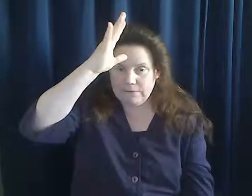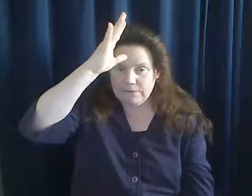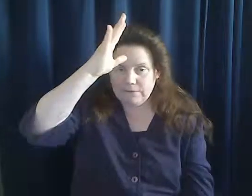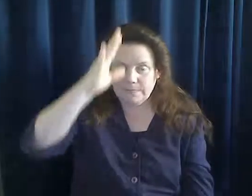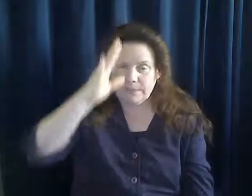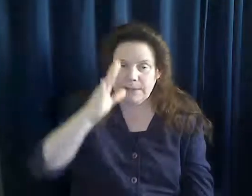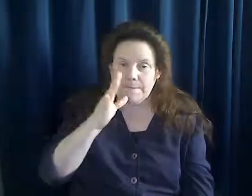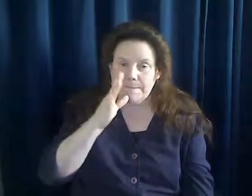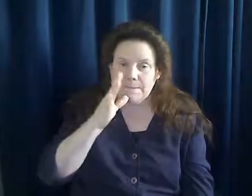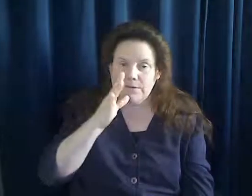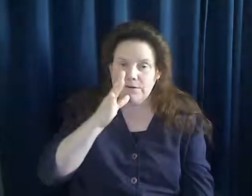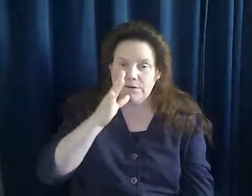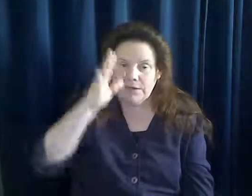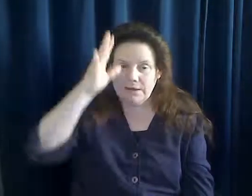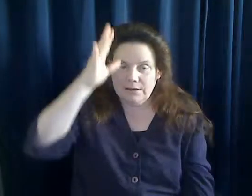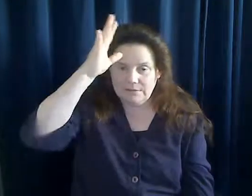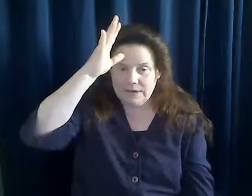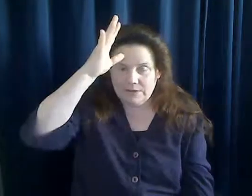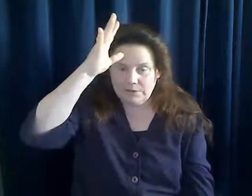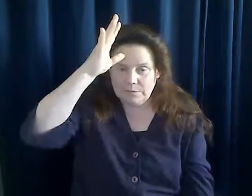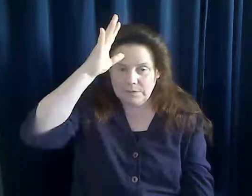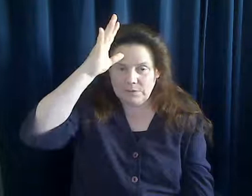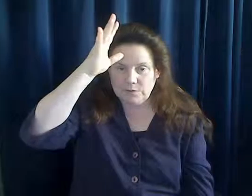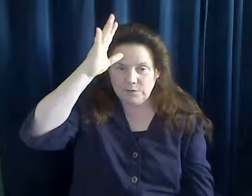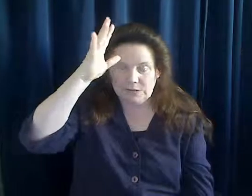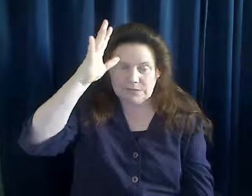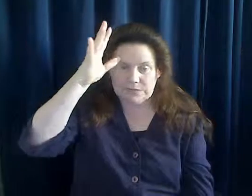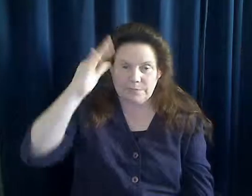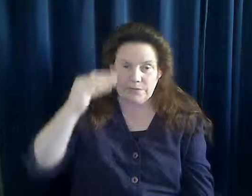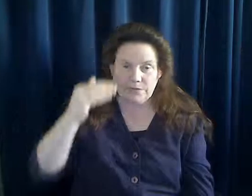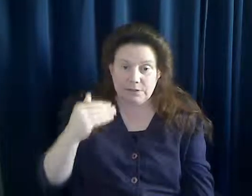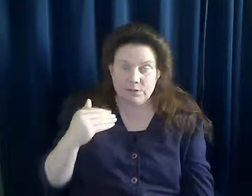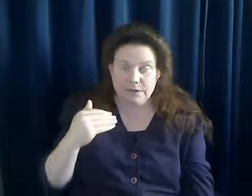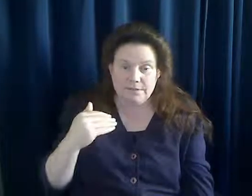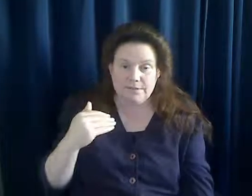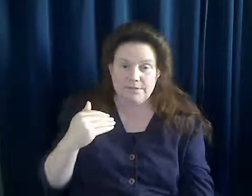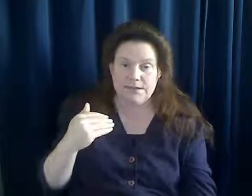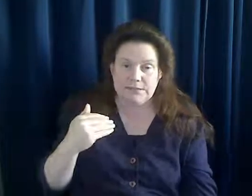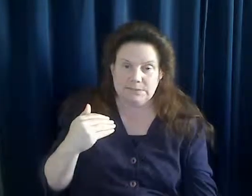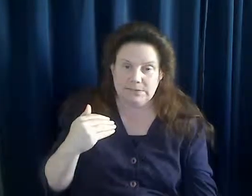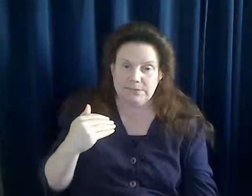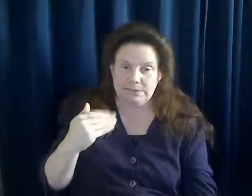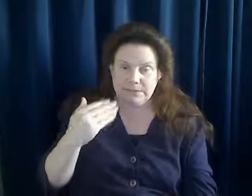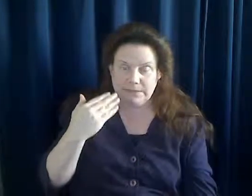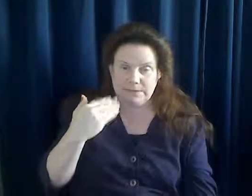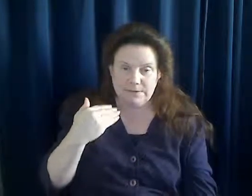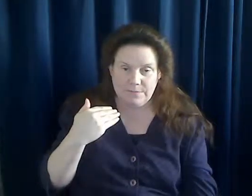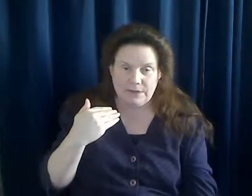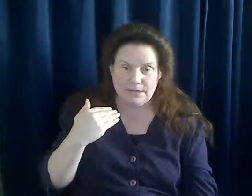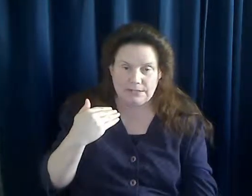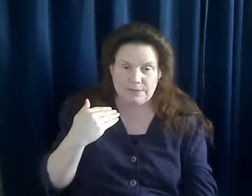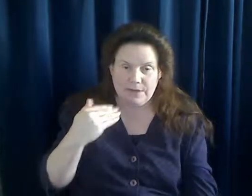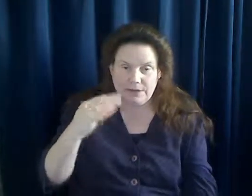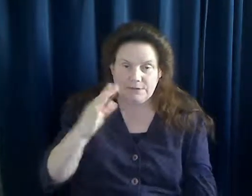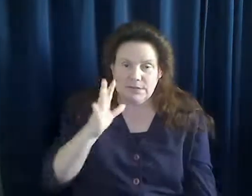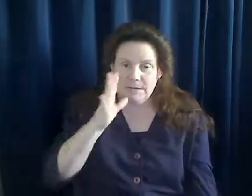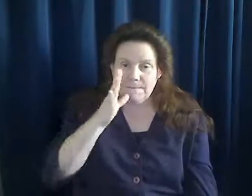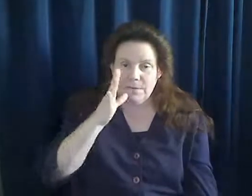father, mother, father. And remember the rule I said about the lower half of the face being female identifiers,